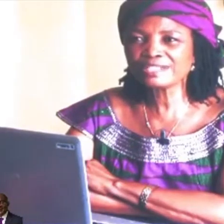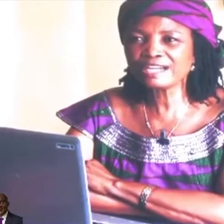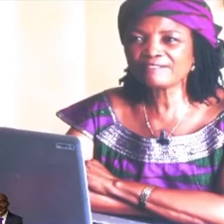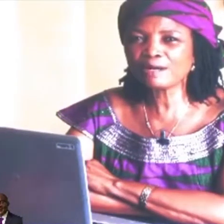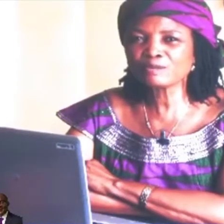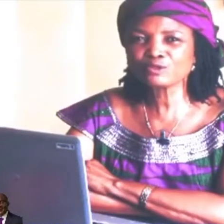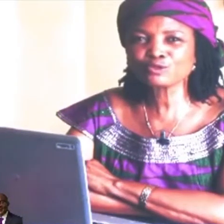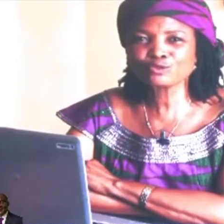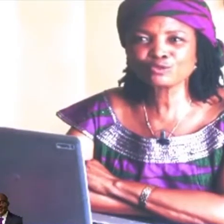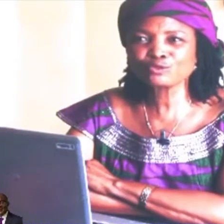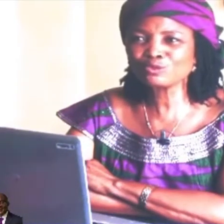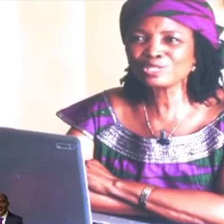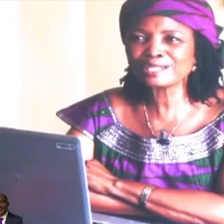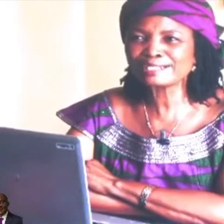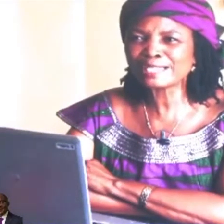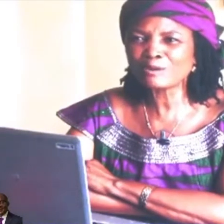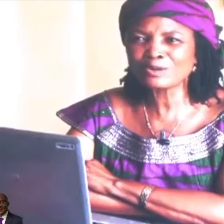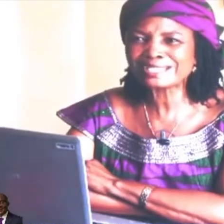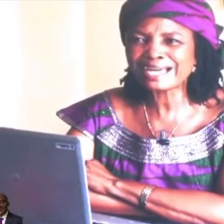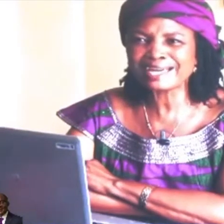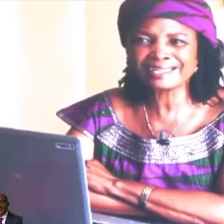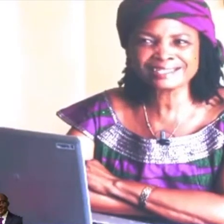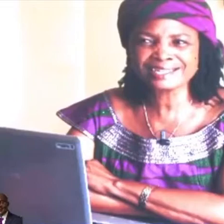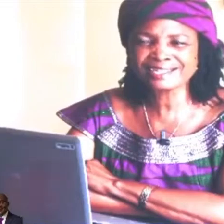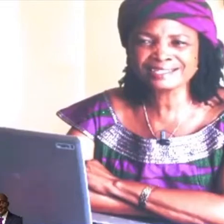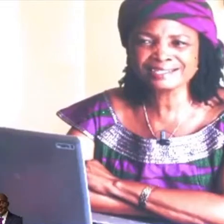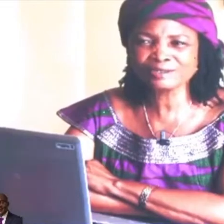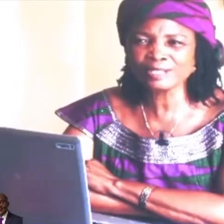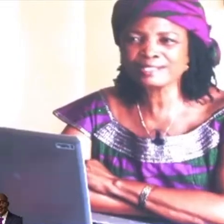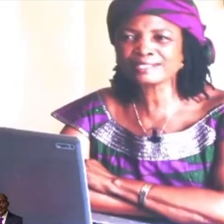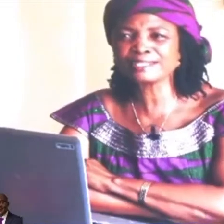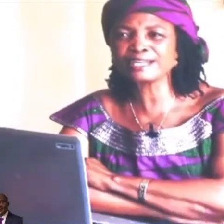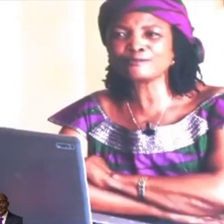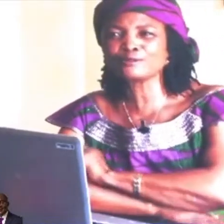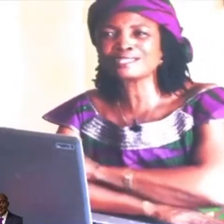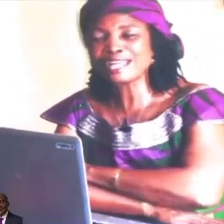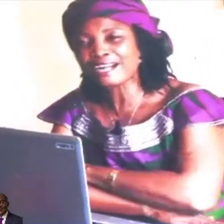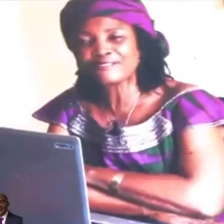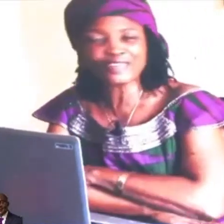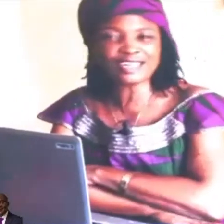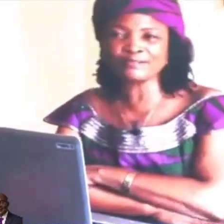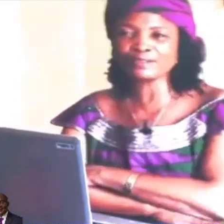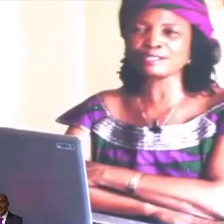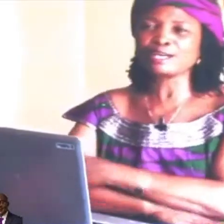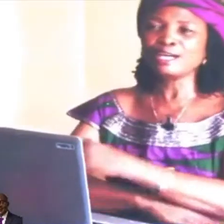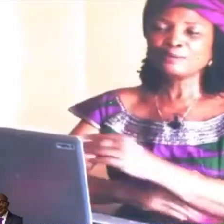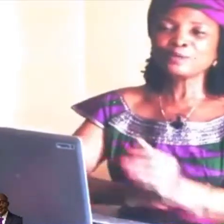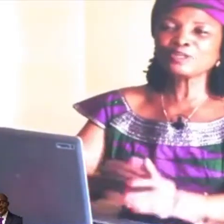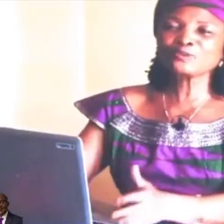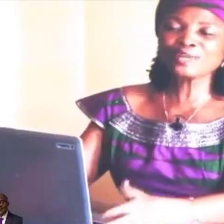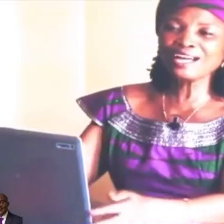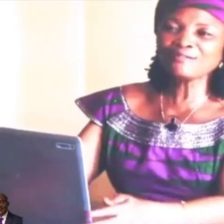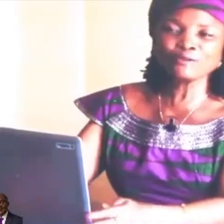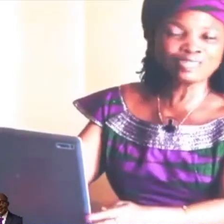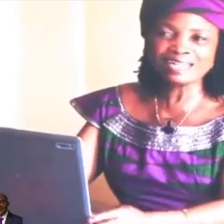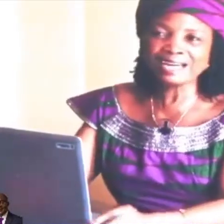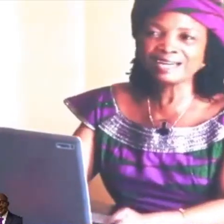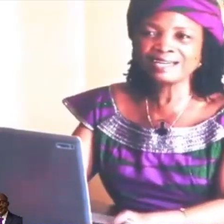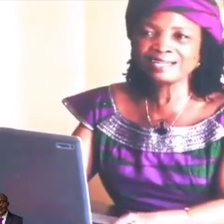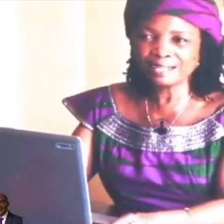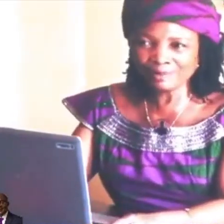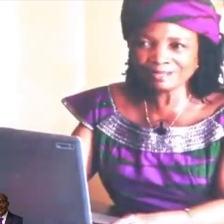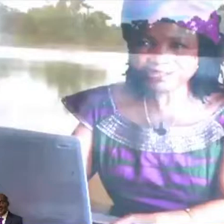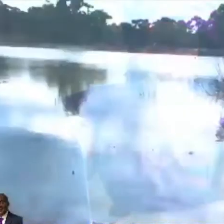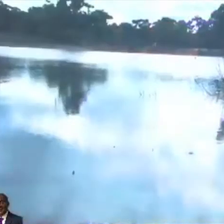their farms to drink their water and eating their food stuff and everything. Because we have water